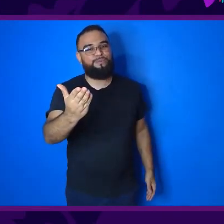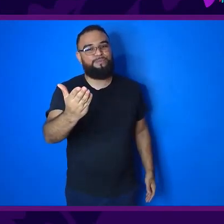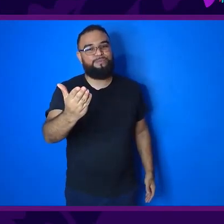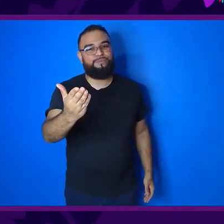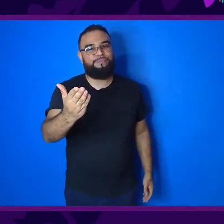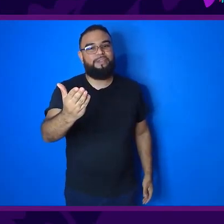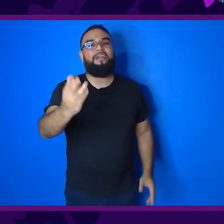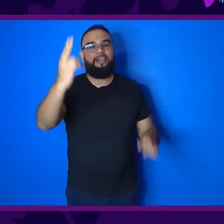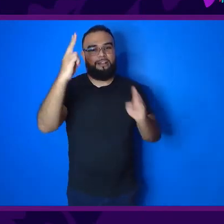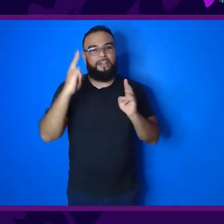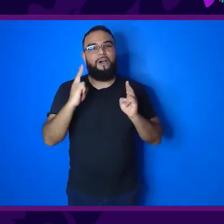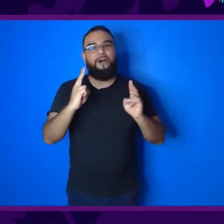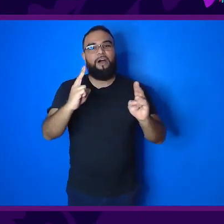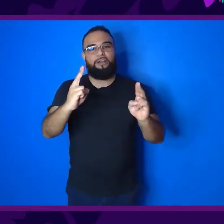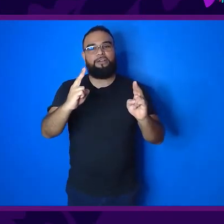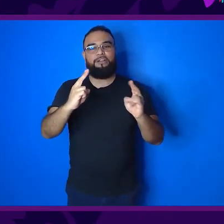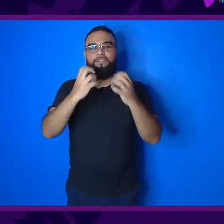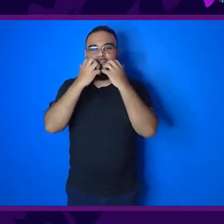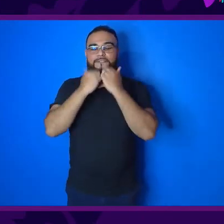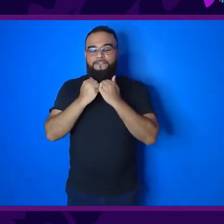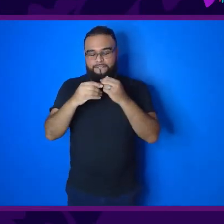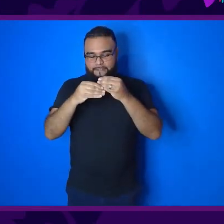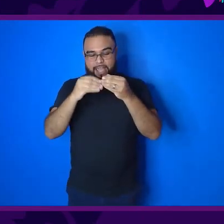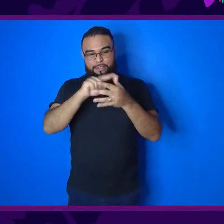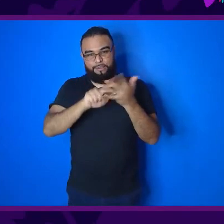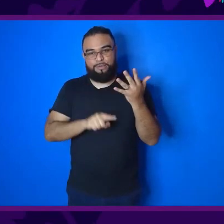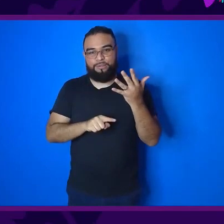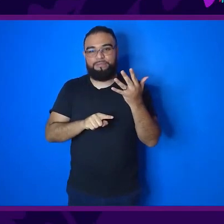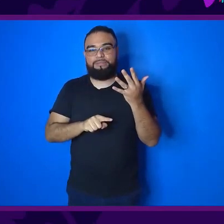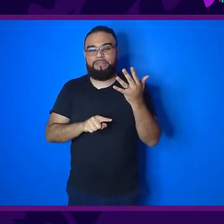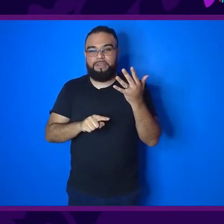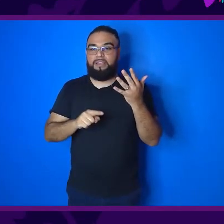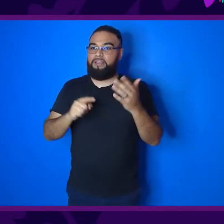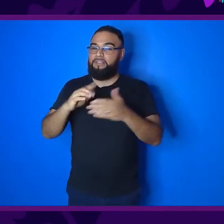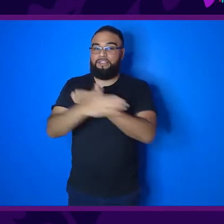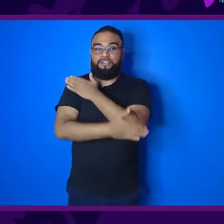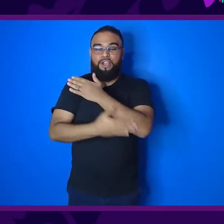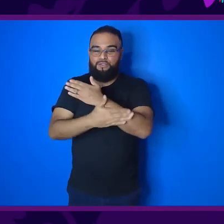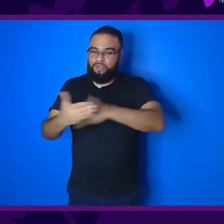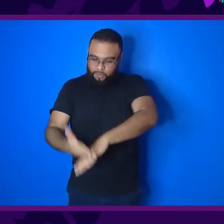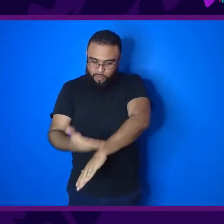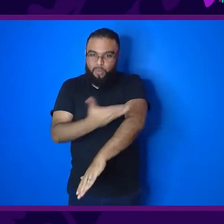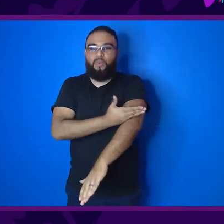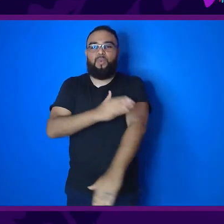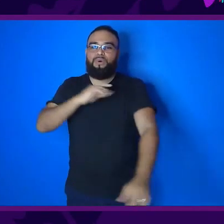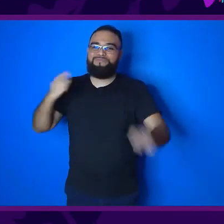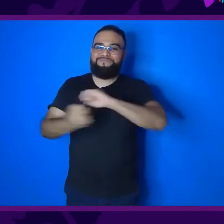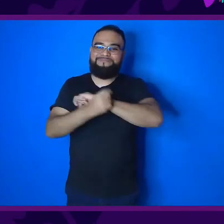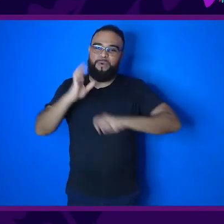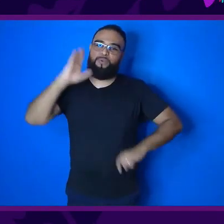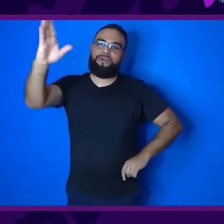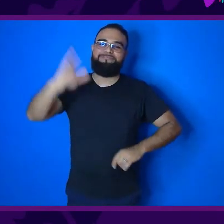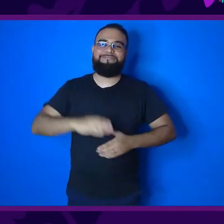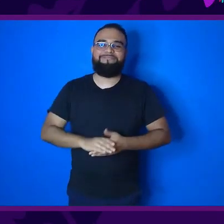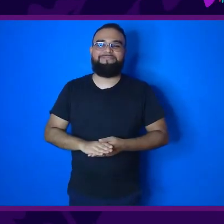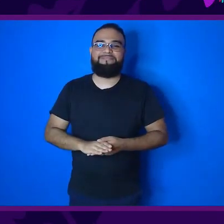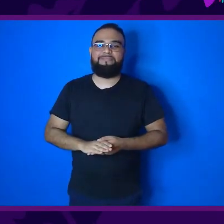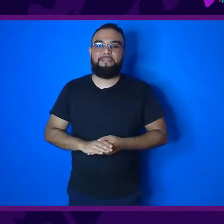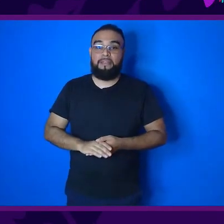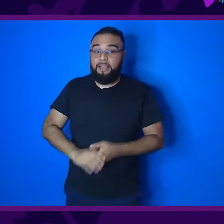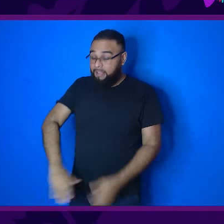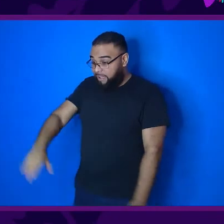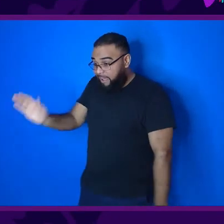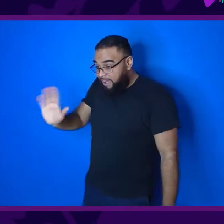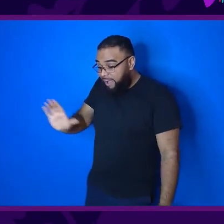values that we cherish. We will turn this country around. Hi, I love your t-shirt. Thank